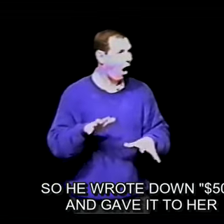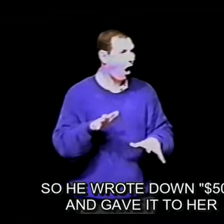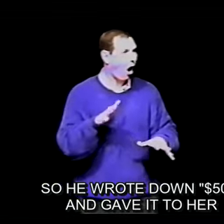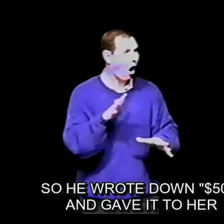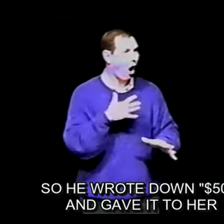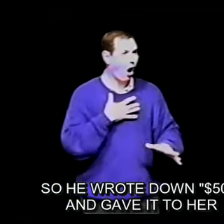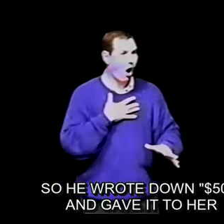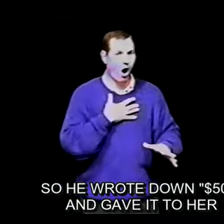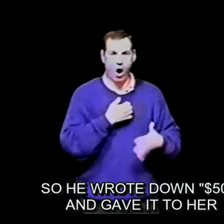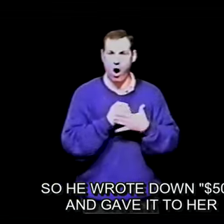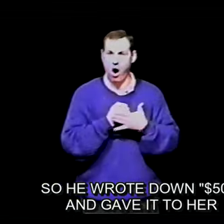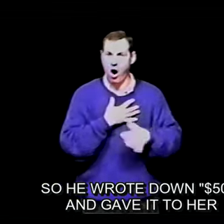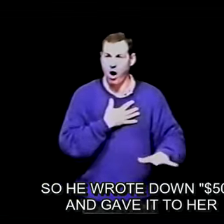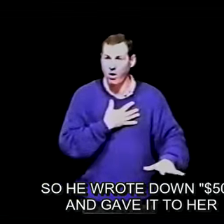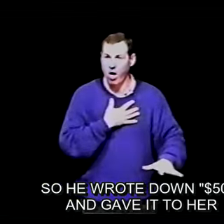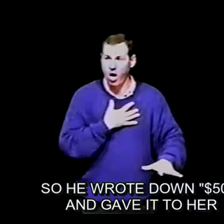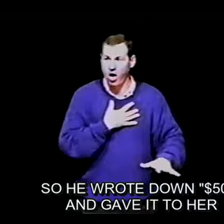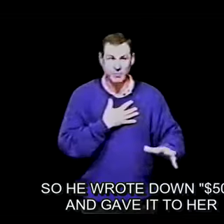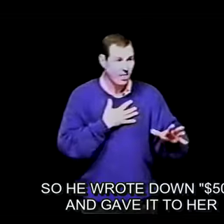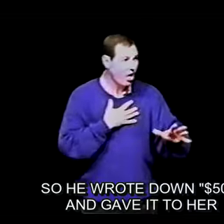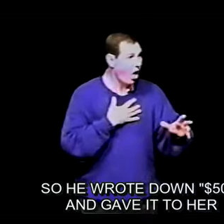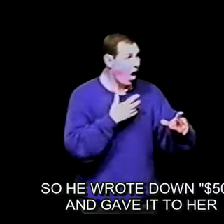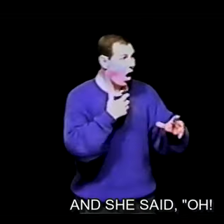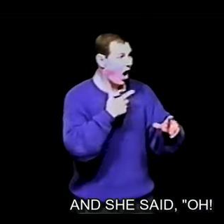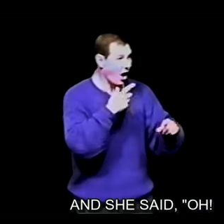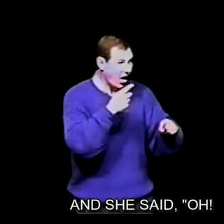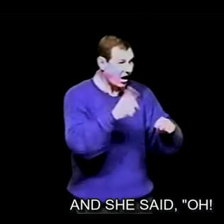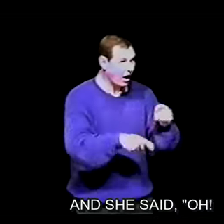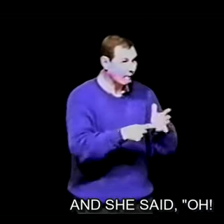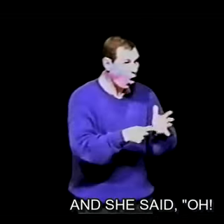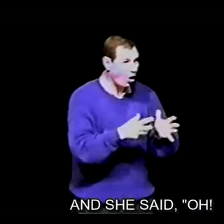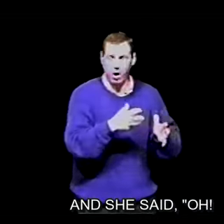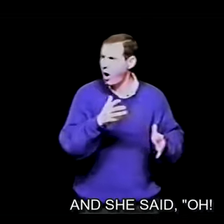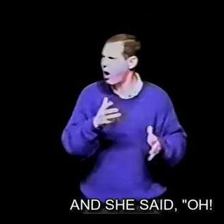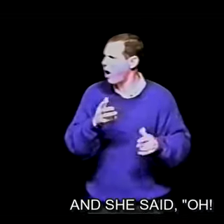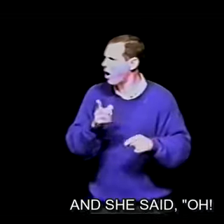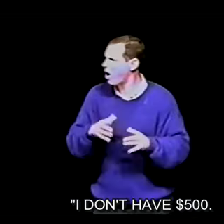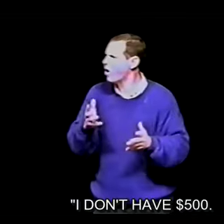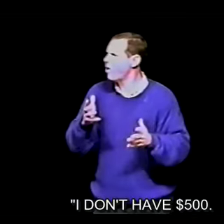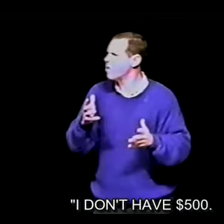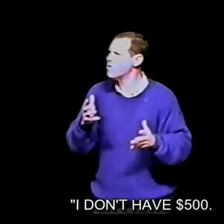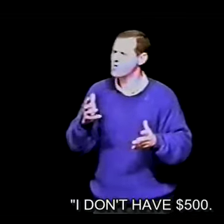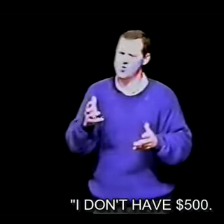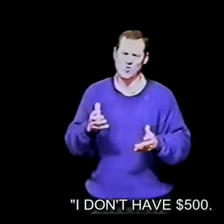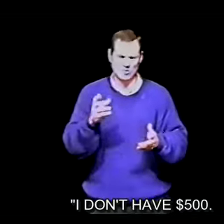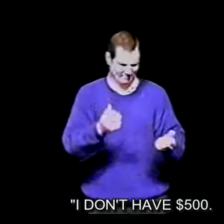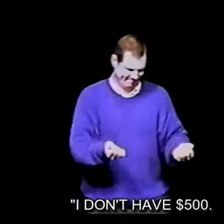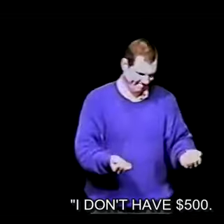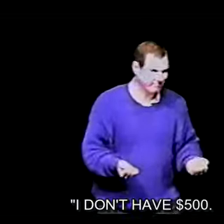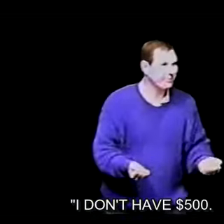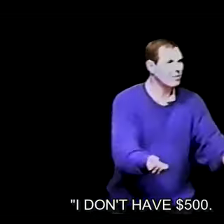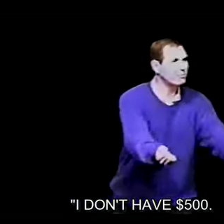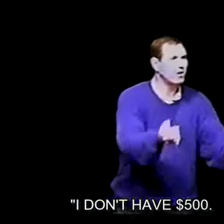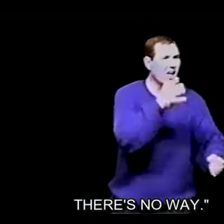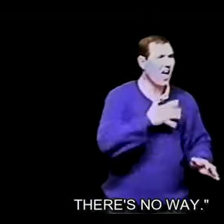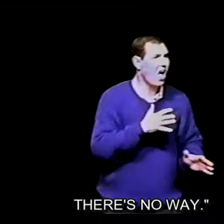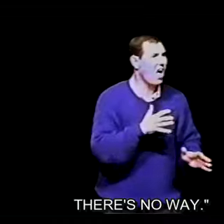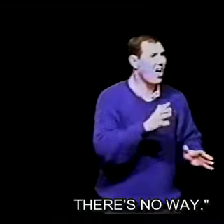$500 and gave it to her, and she said, oh, I don't have $500. There's no way. And so the